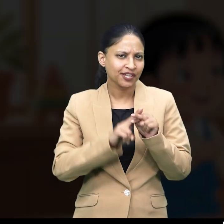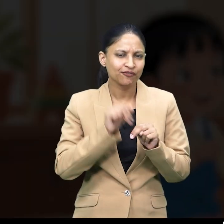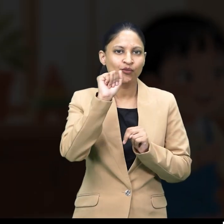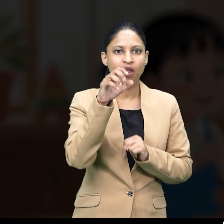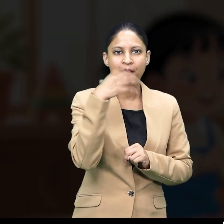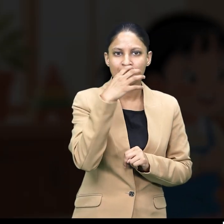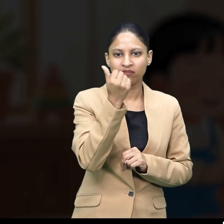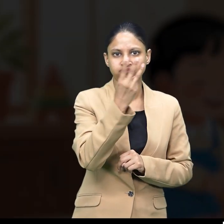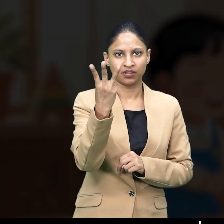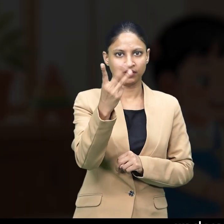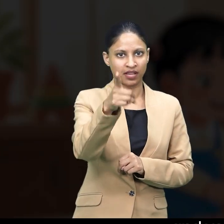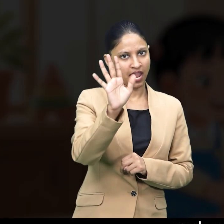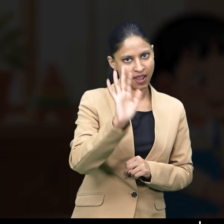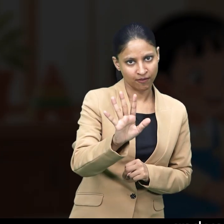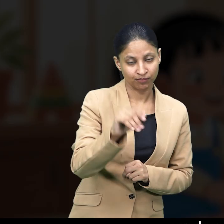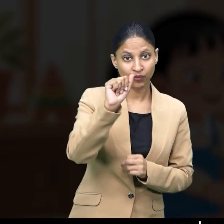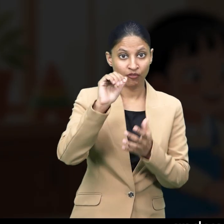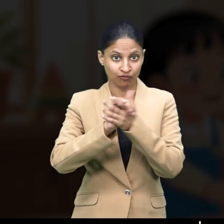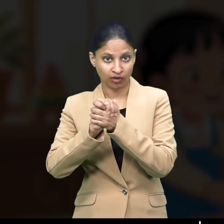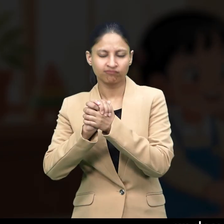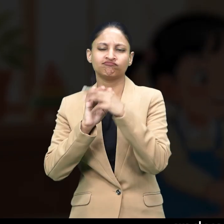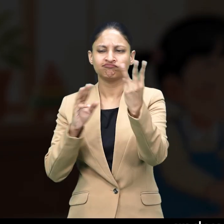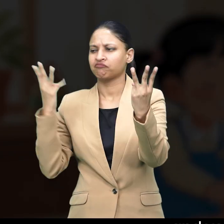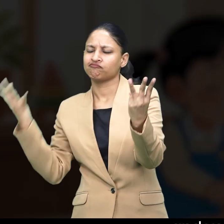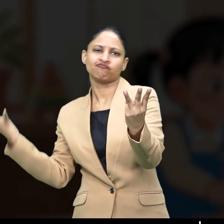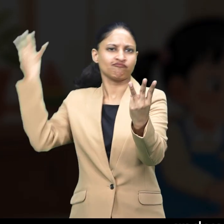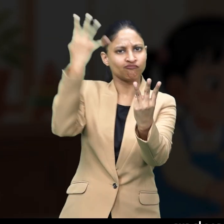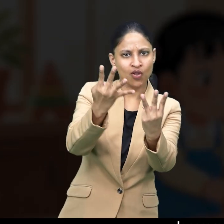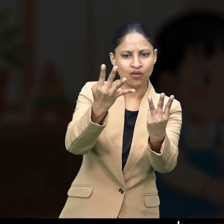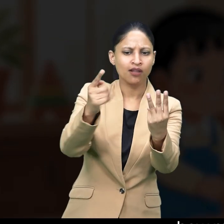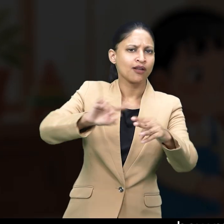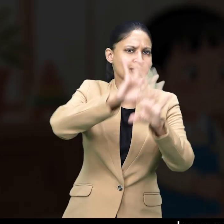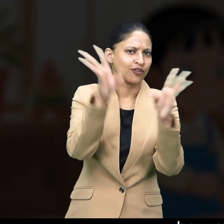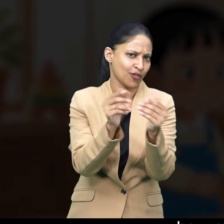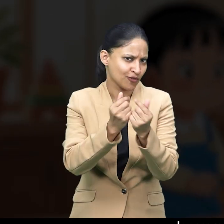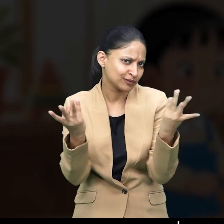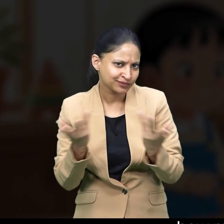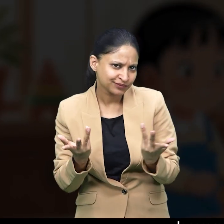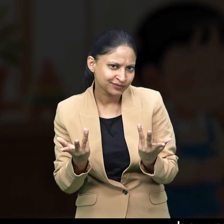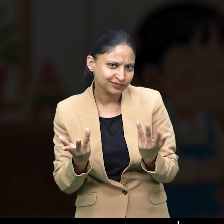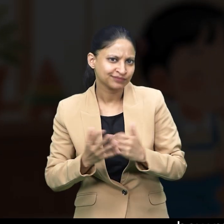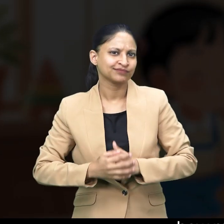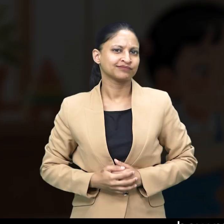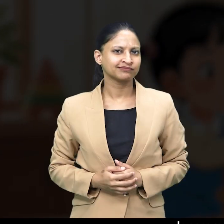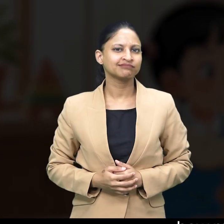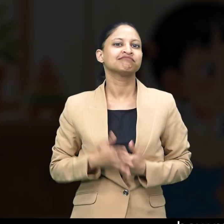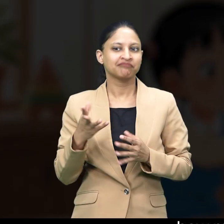If you have 3 apples and your friend gives you 4 more, how many apples do you have?